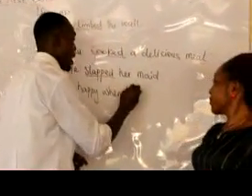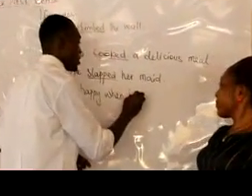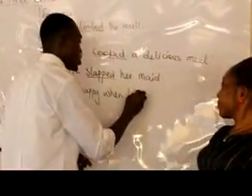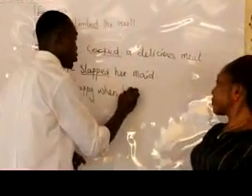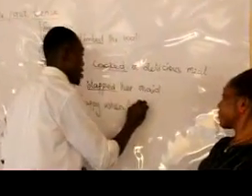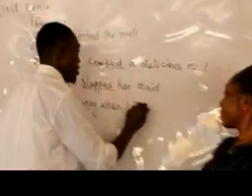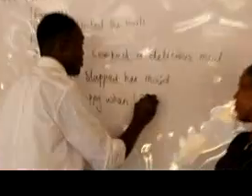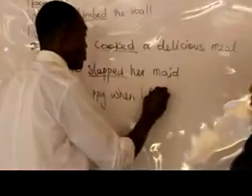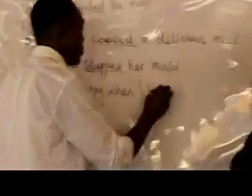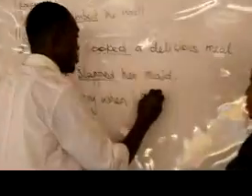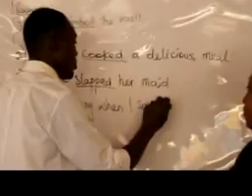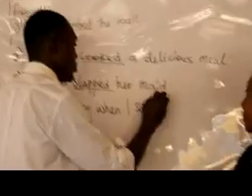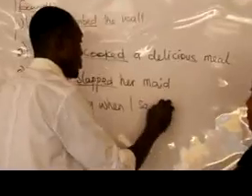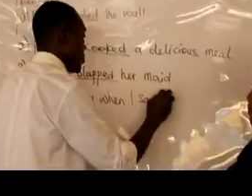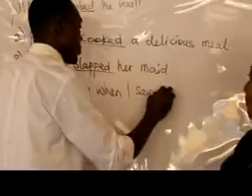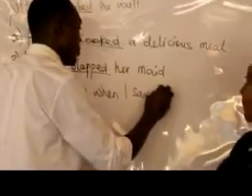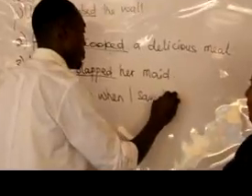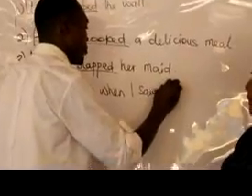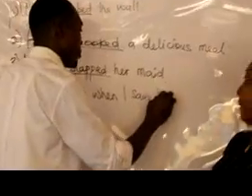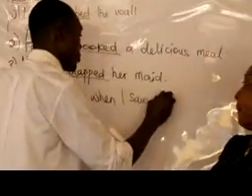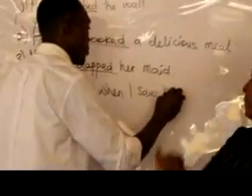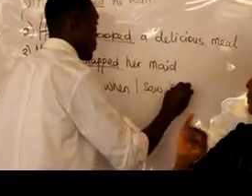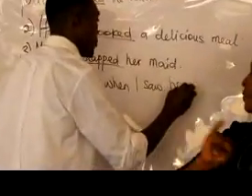when I saw him.